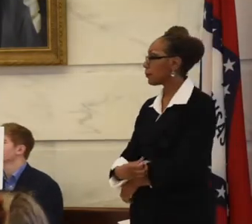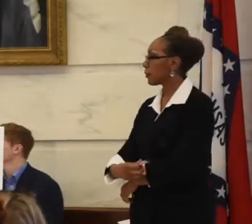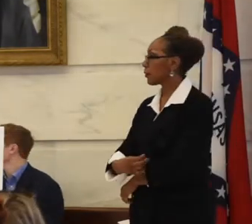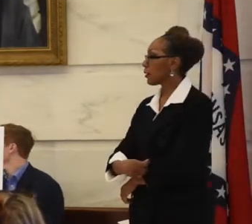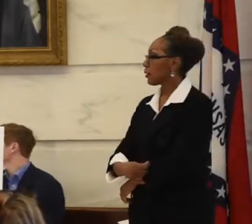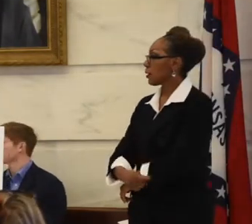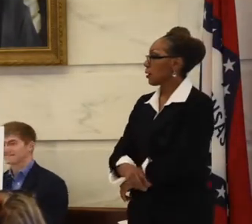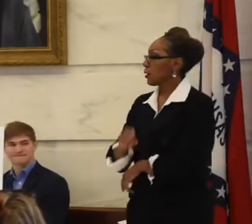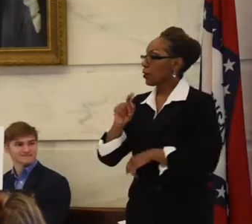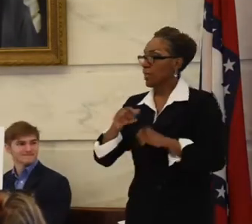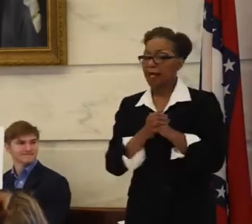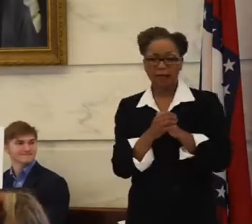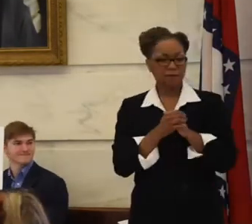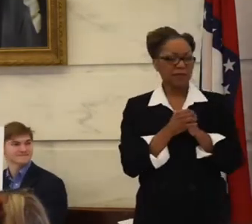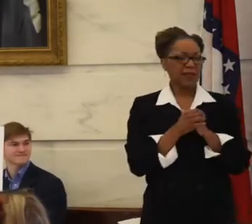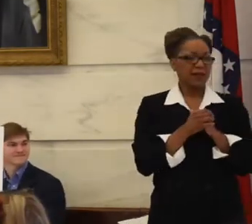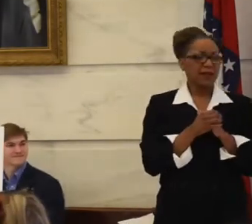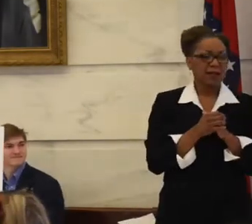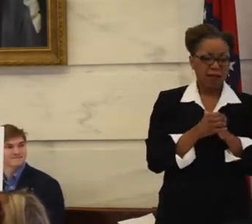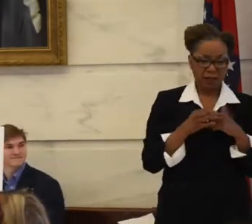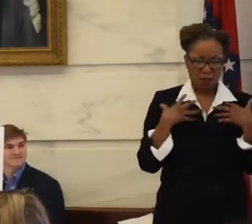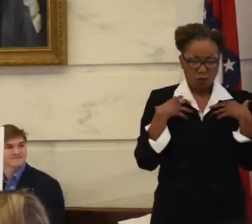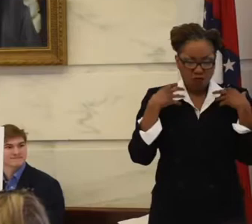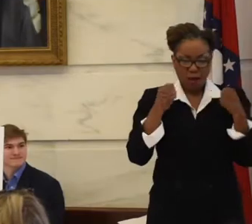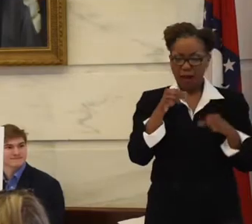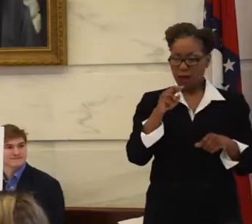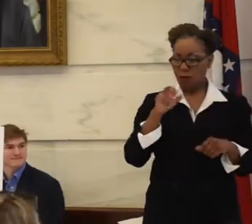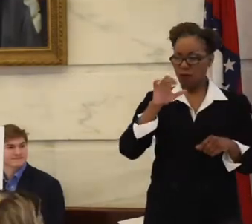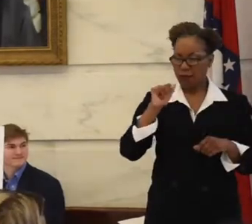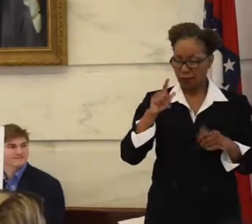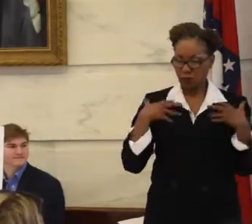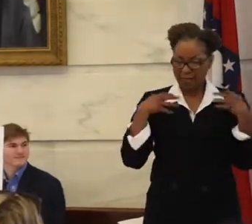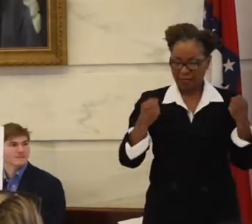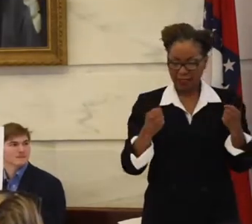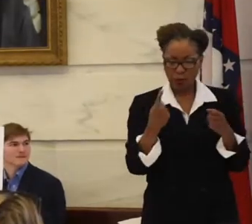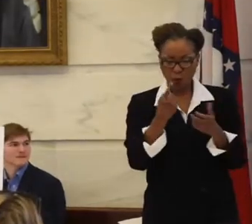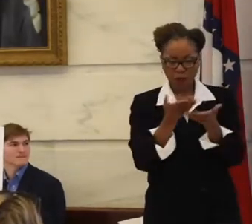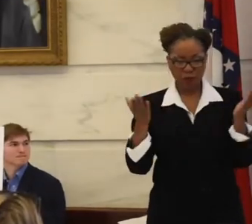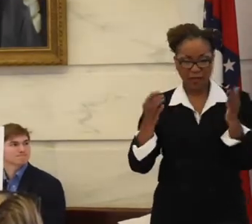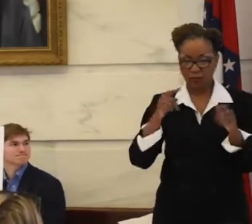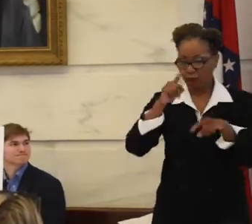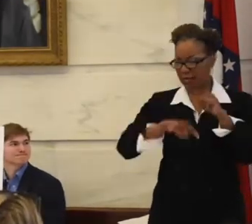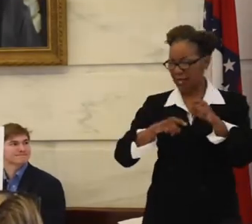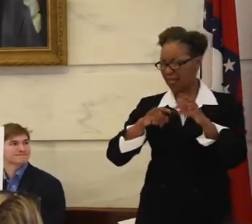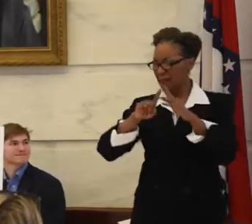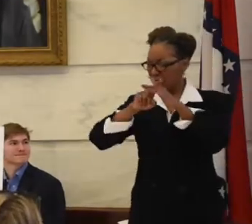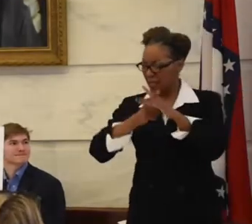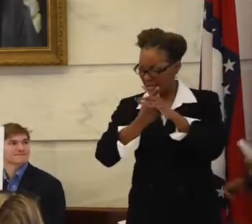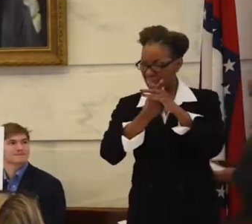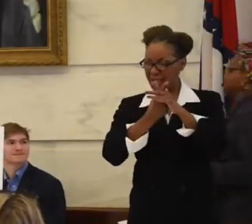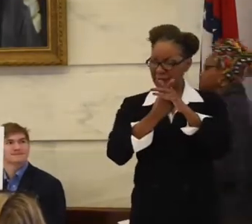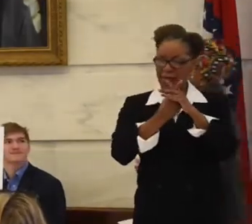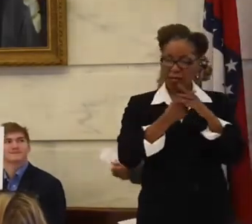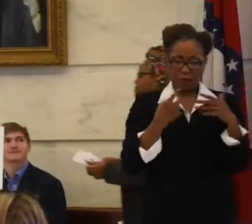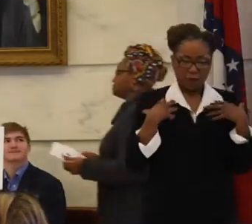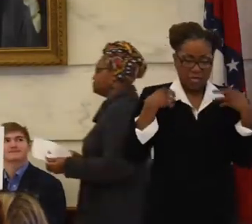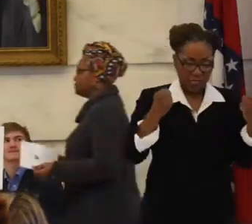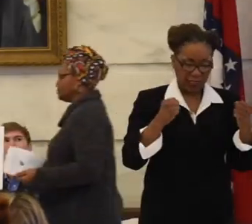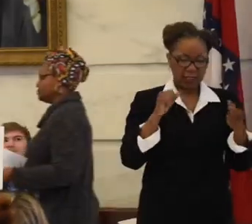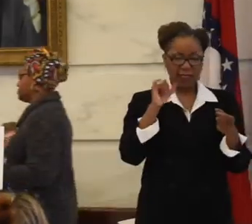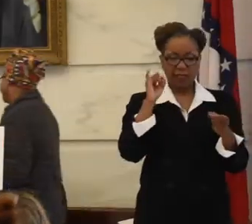One thing about racial healing is you cannot begin the practice of racial healing if you